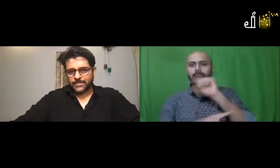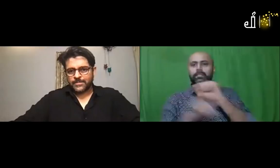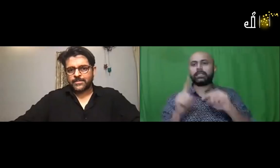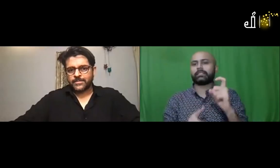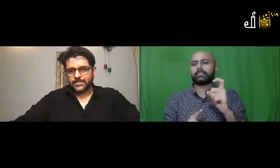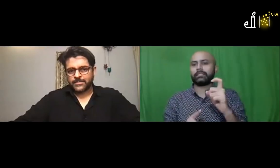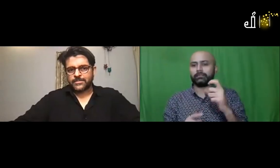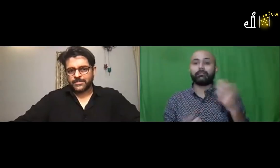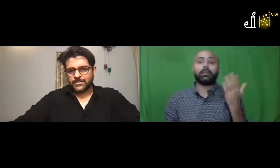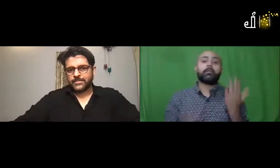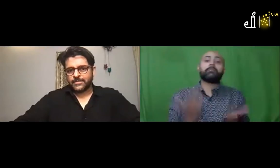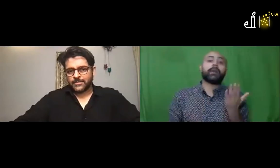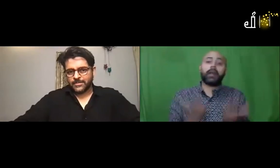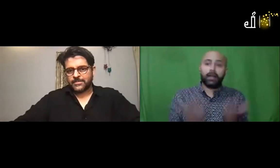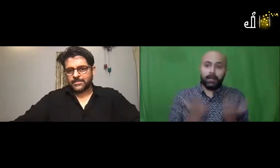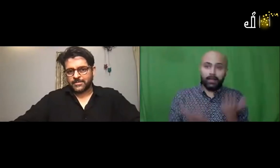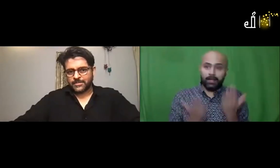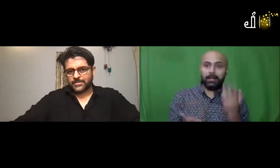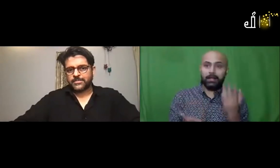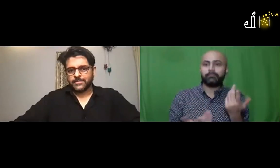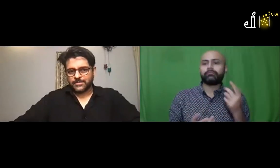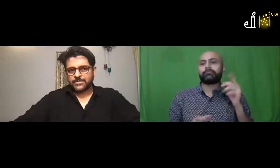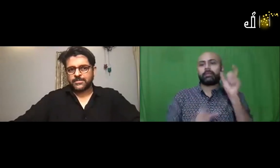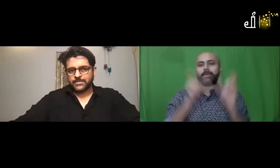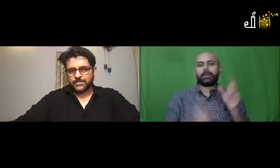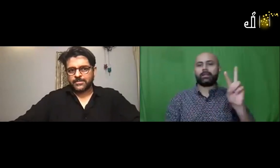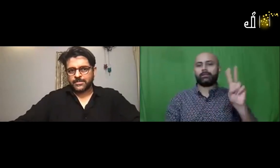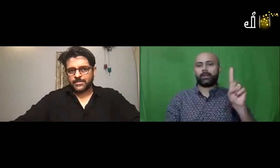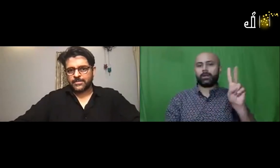9 people have said no, 7% only. And maybe